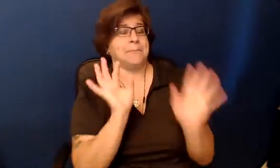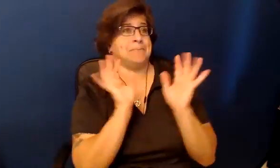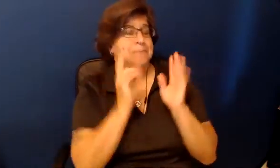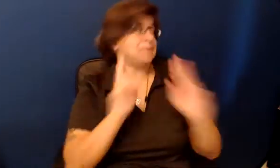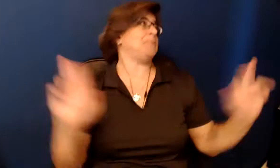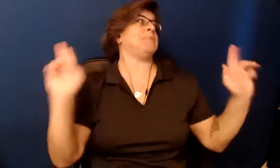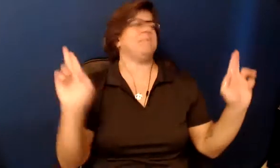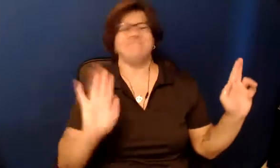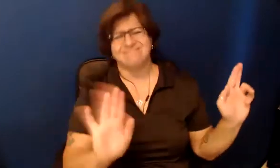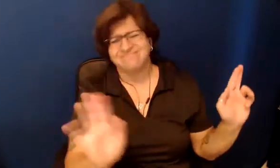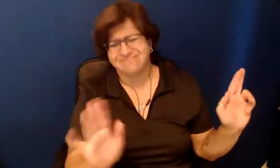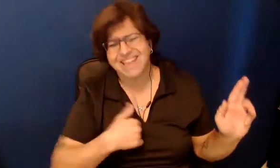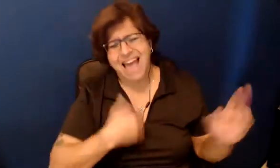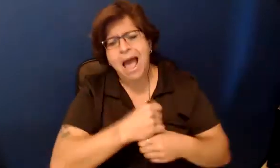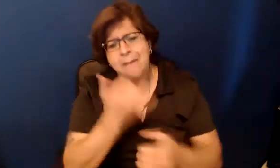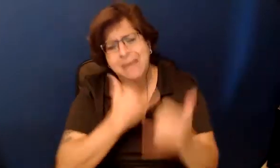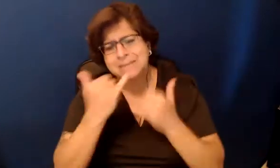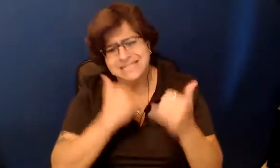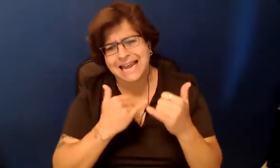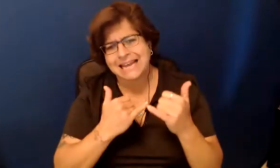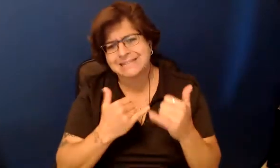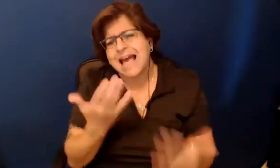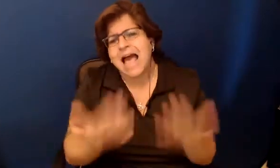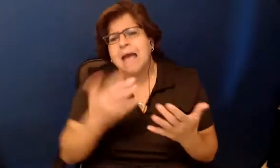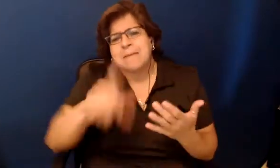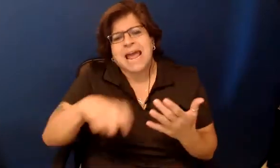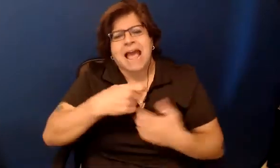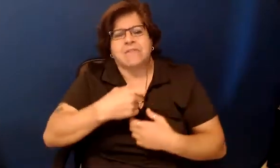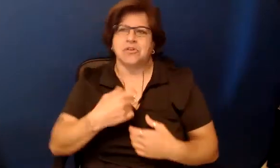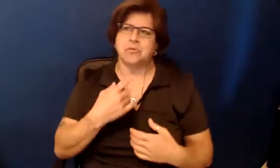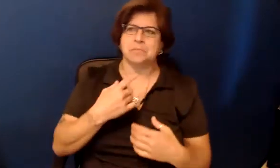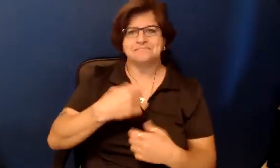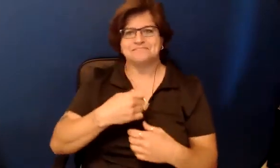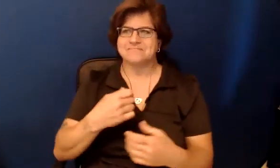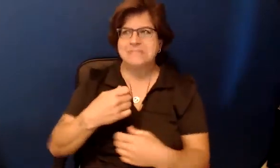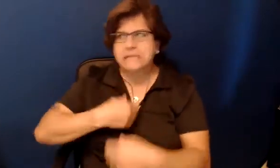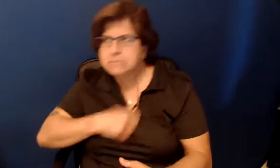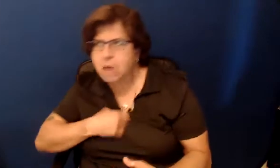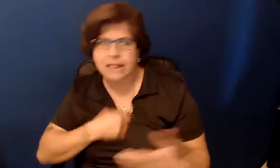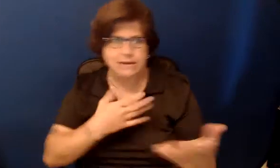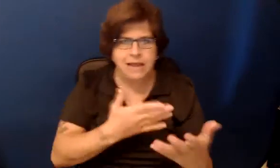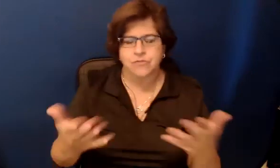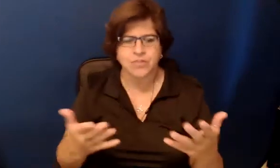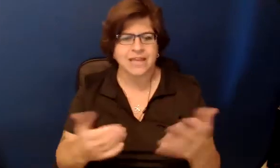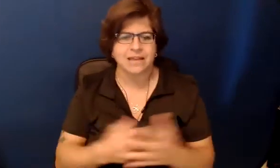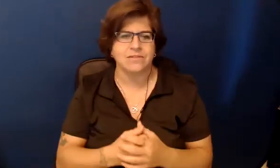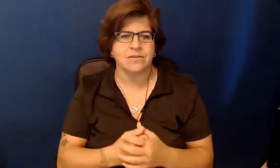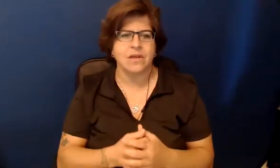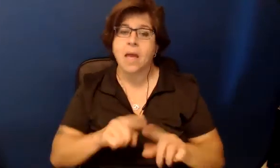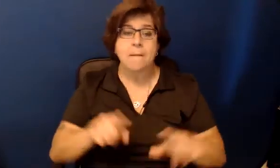to apologize and whatever, blah, blah, blah, as time goes on. But, what else? I have to let myself off the hook, too, at some